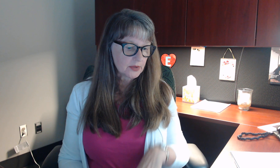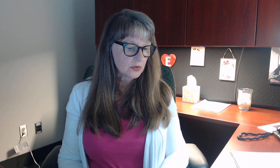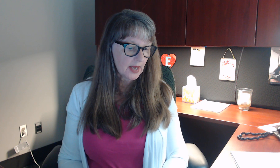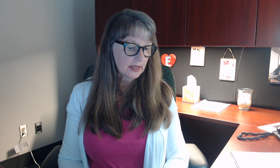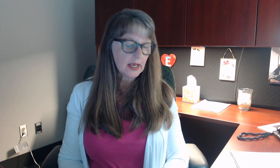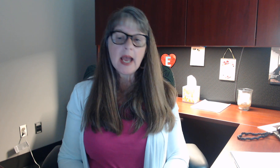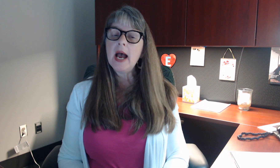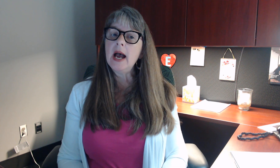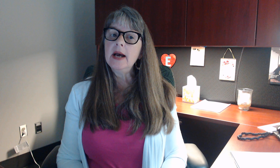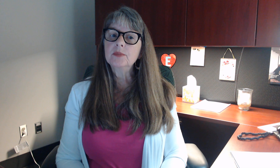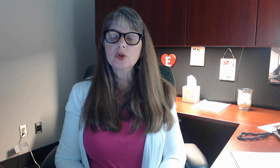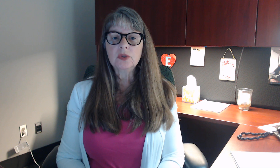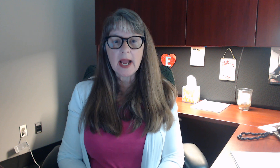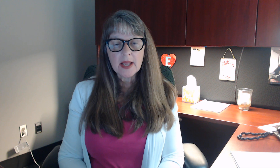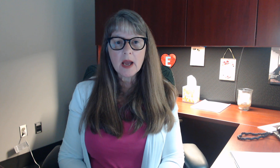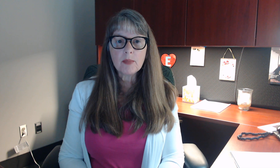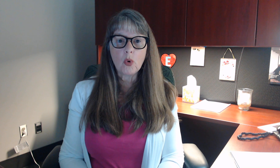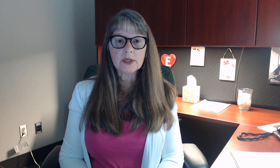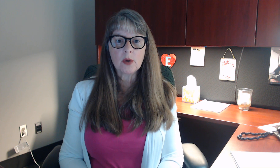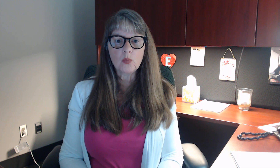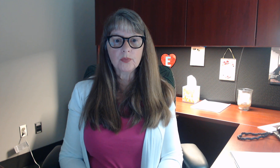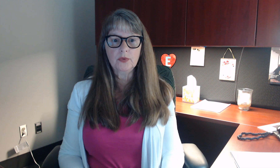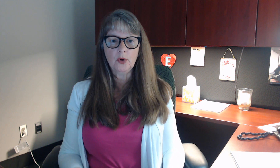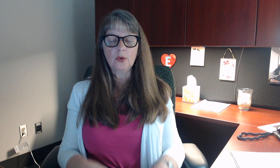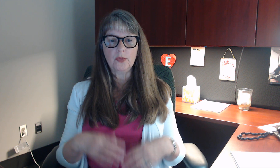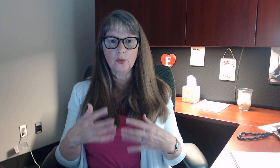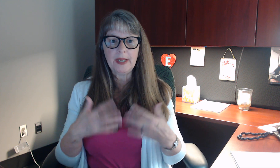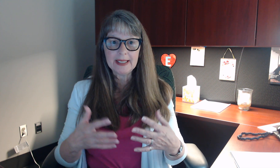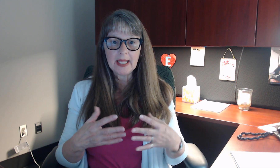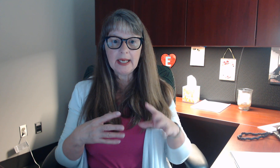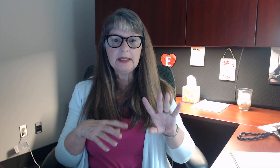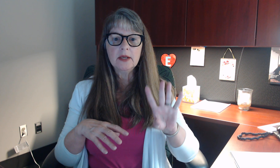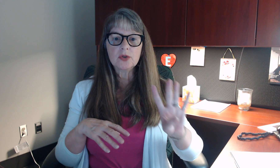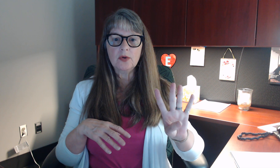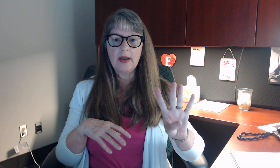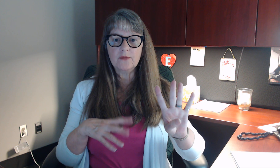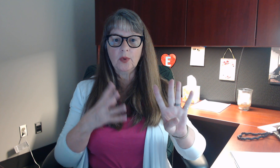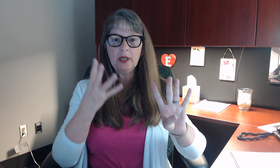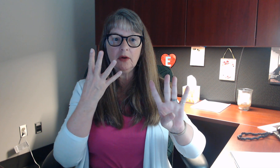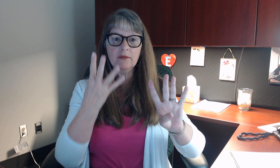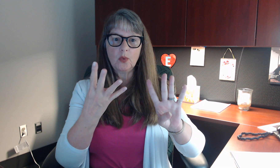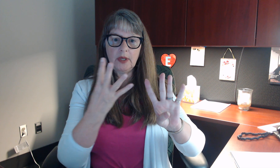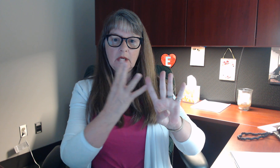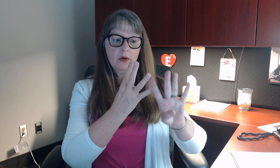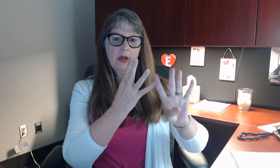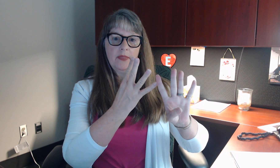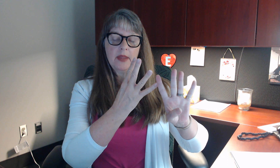do that. To line up, or you're in a line, so you have 4 here and 4 here, and I